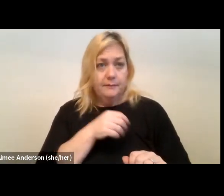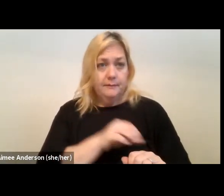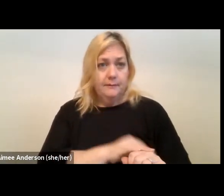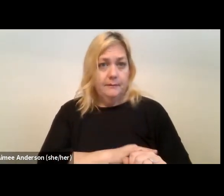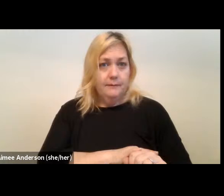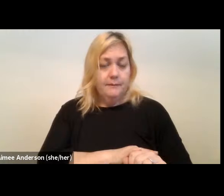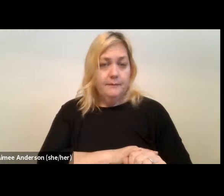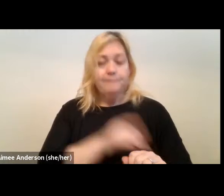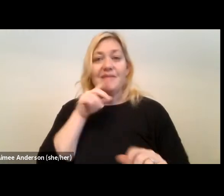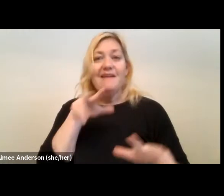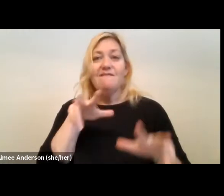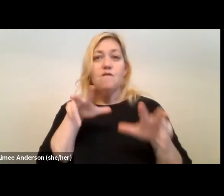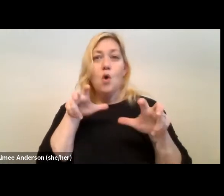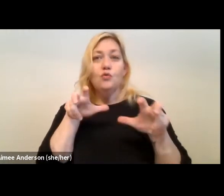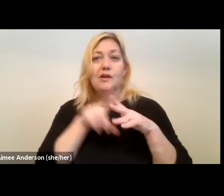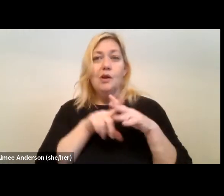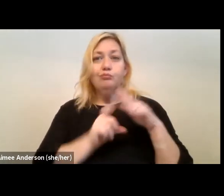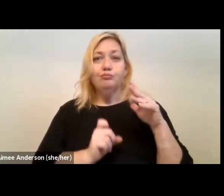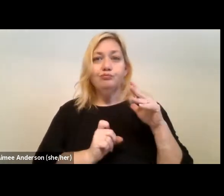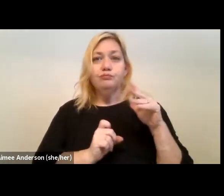He just froze.